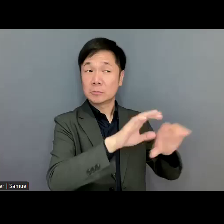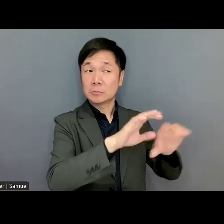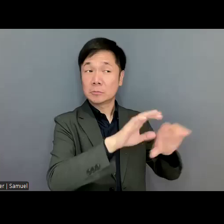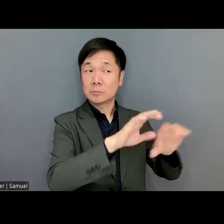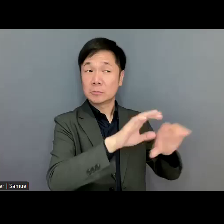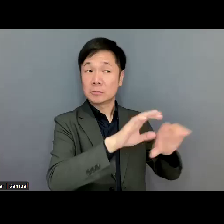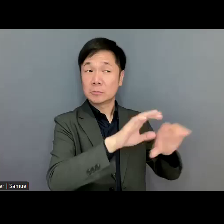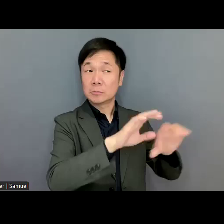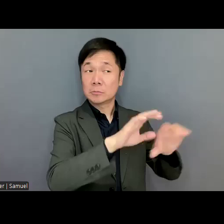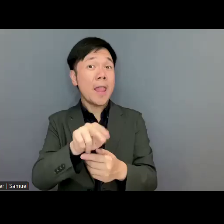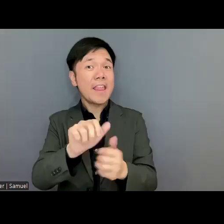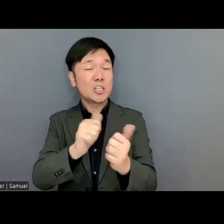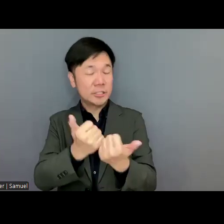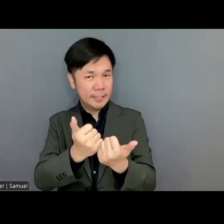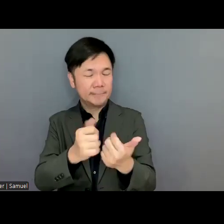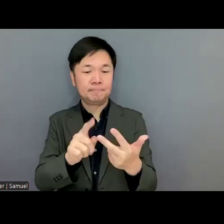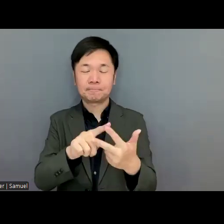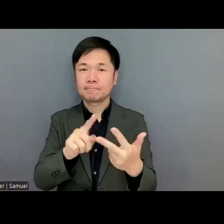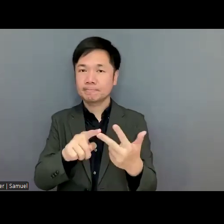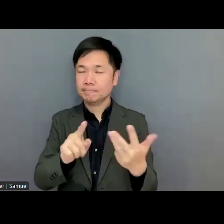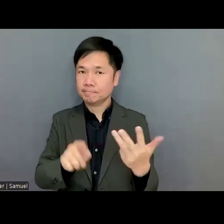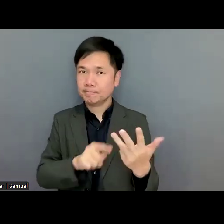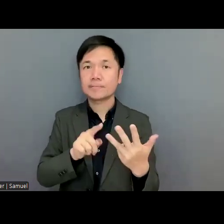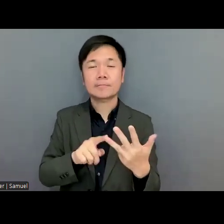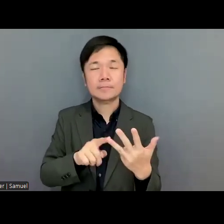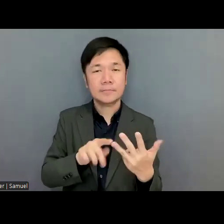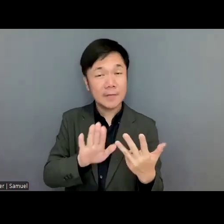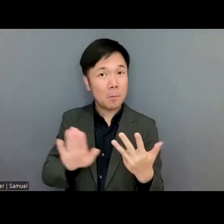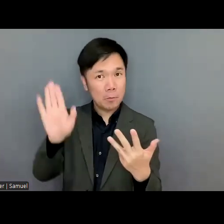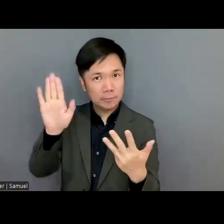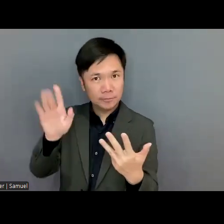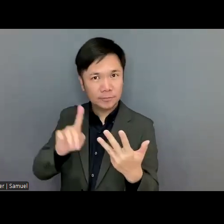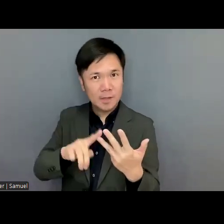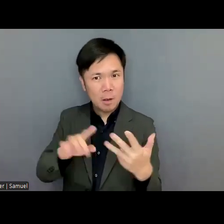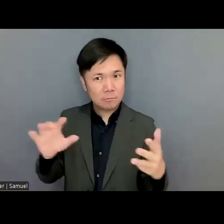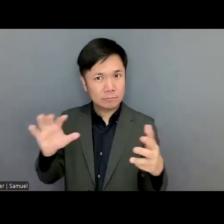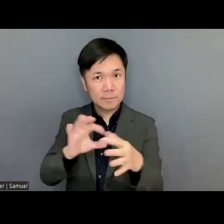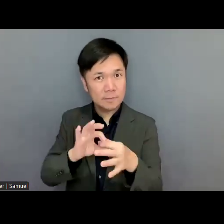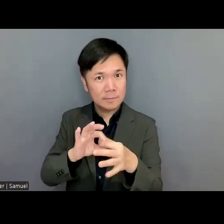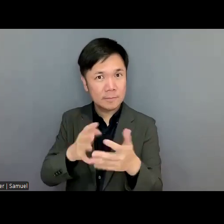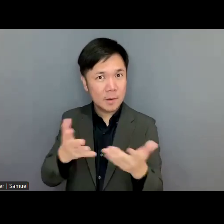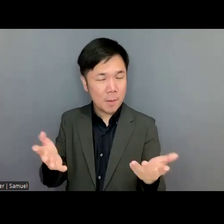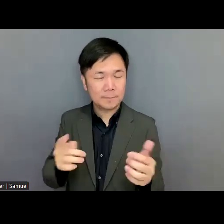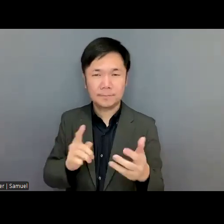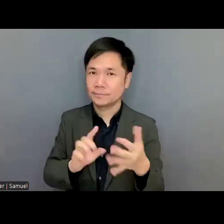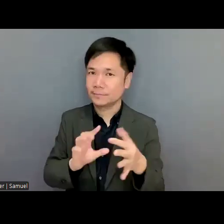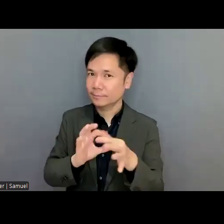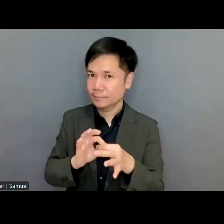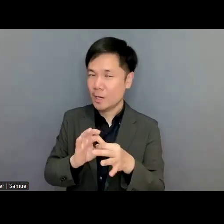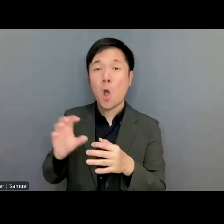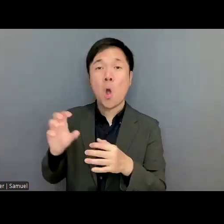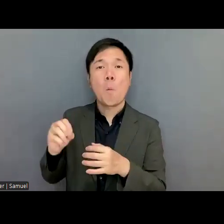And most importantly, we would really like to see joint commitments that are made with OPDs.